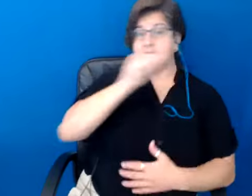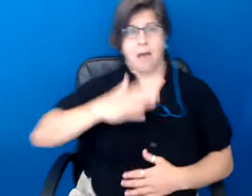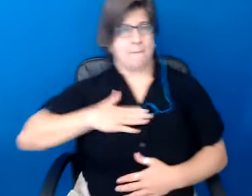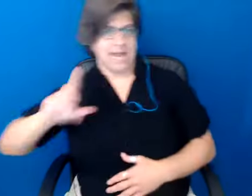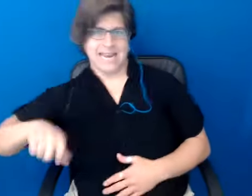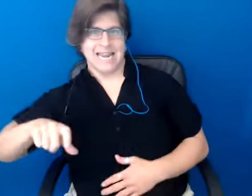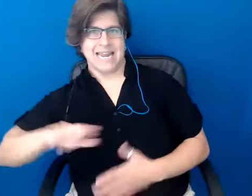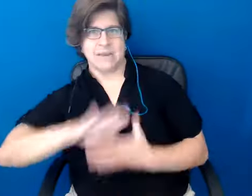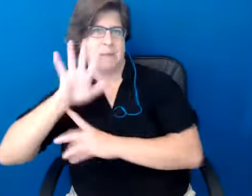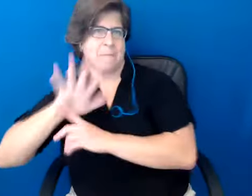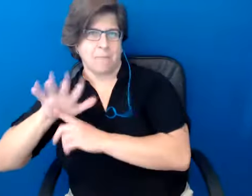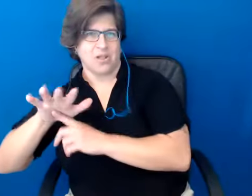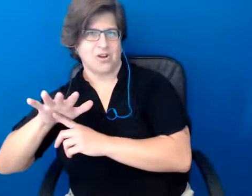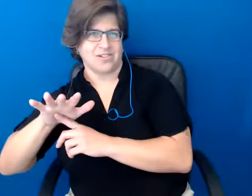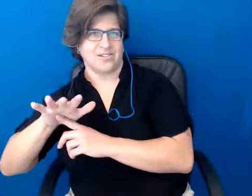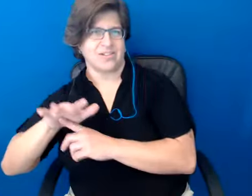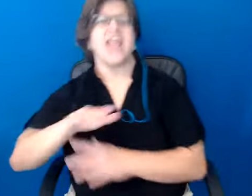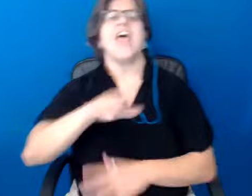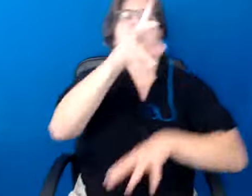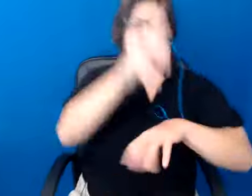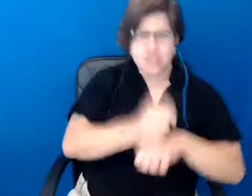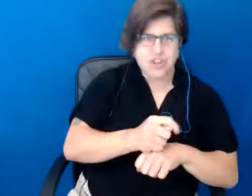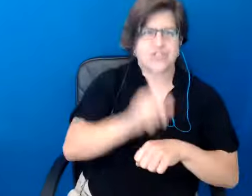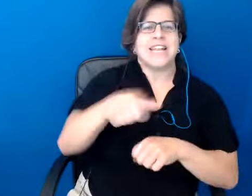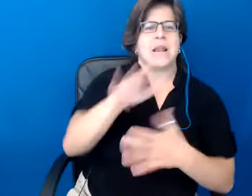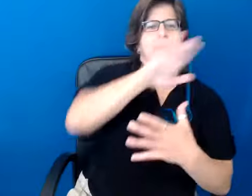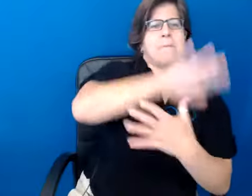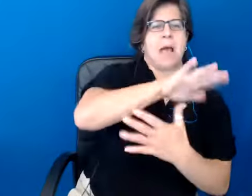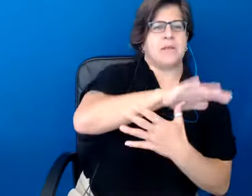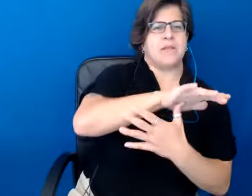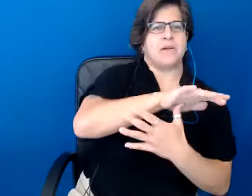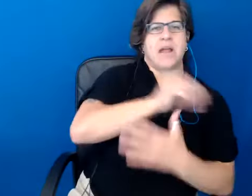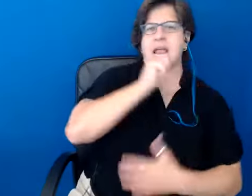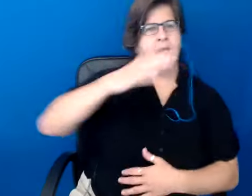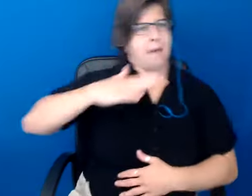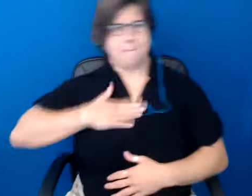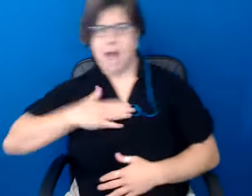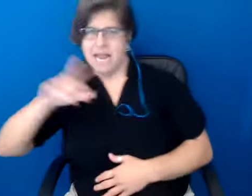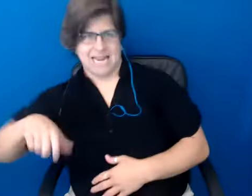popular? I have learned to put the principles of AA's traditions over my own comfort